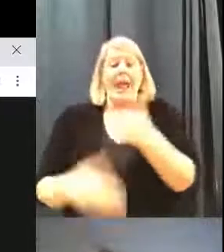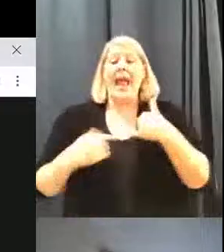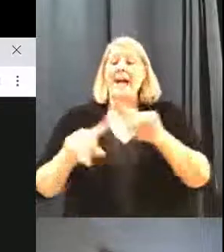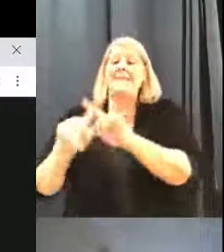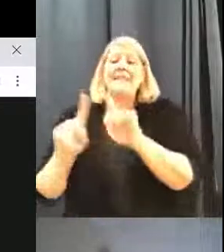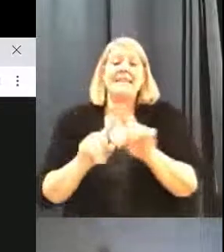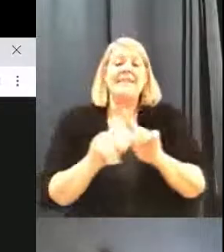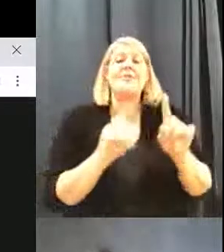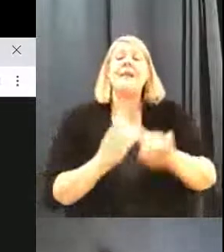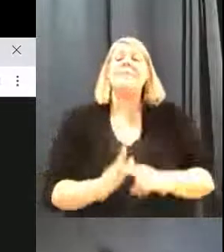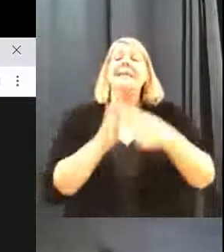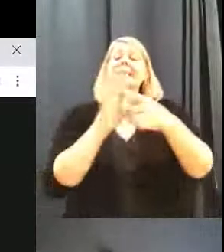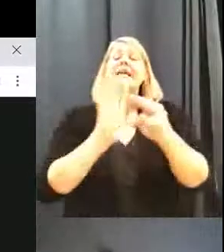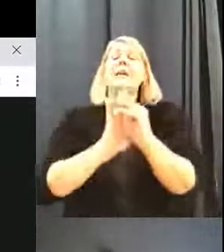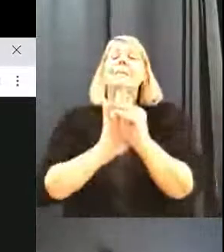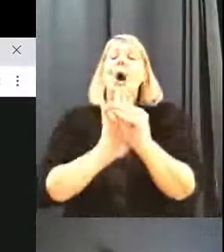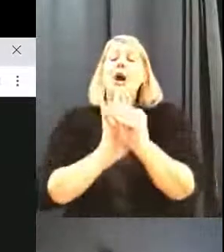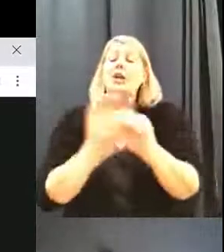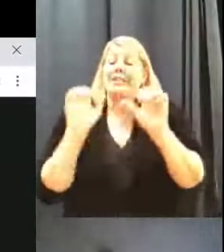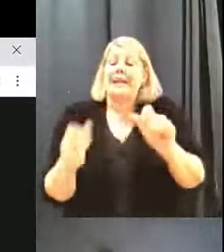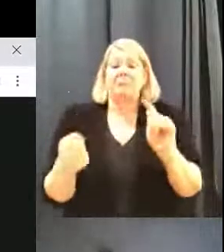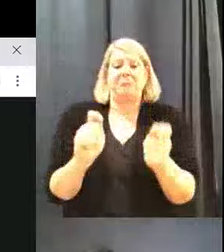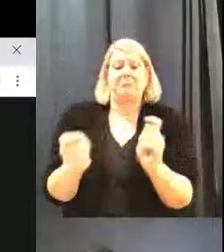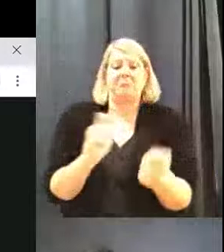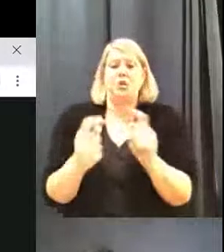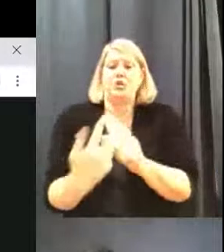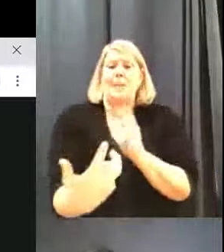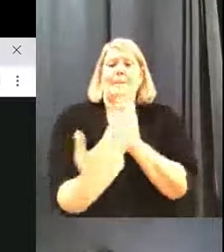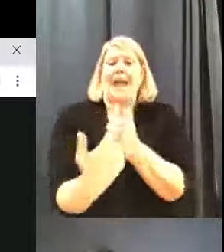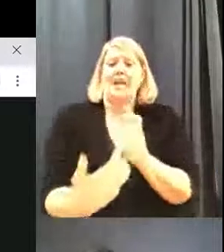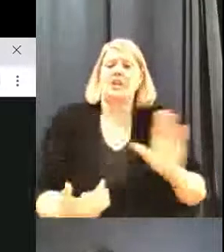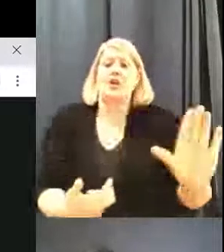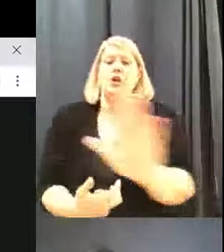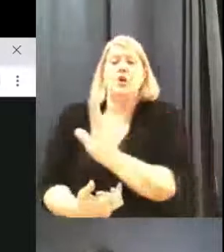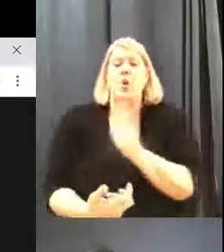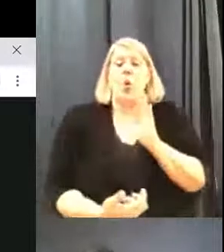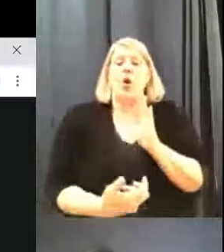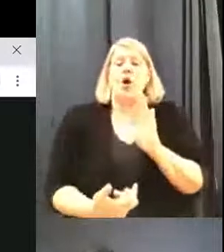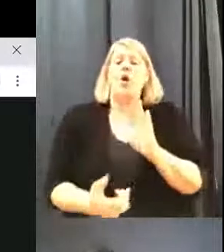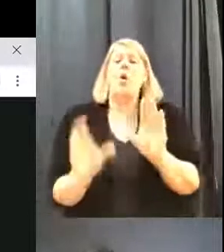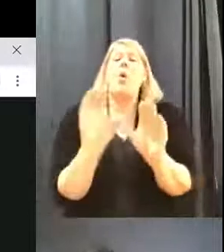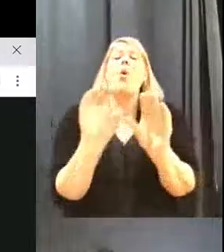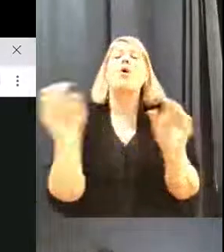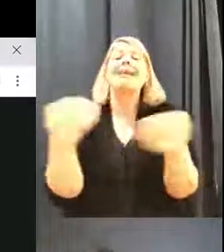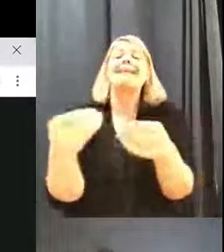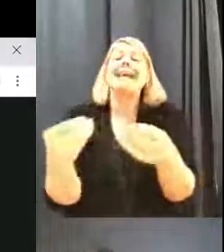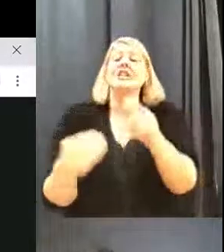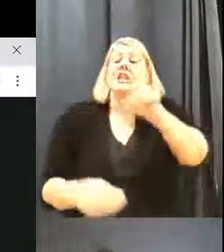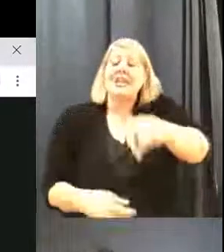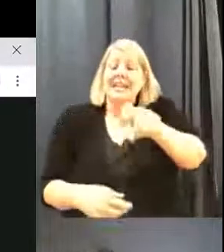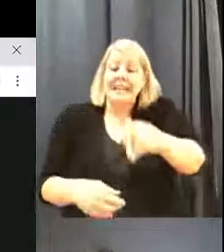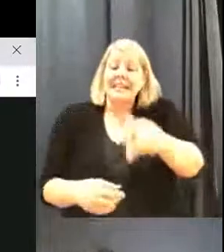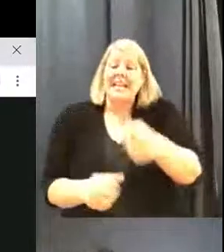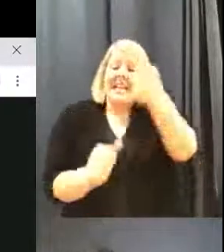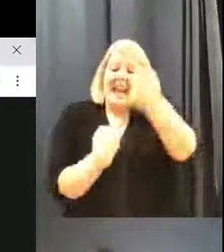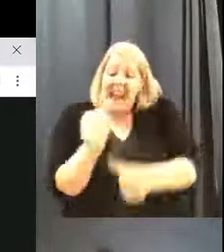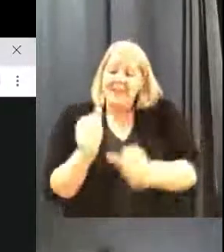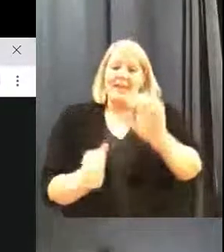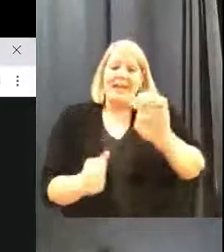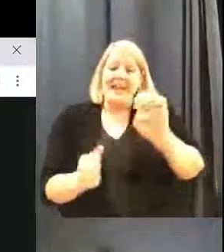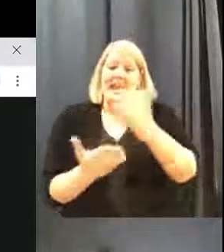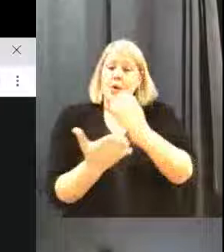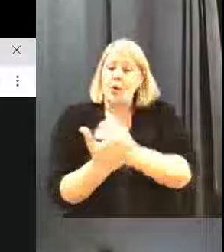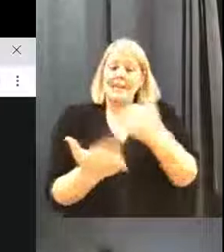implementation models that can be customized to fit your organizational needs. Every e-course has specific